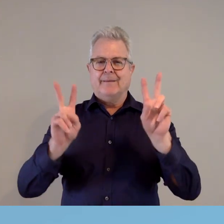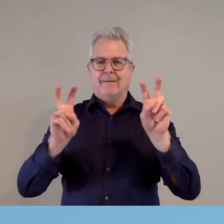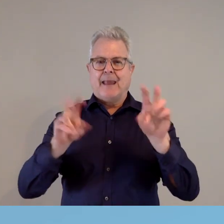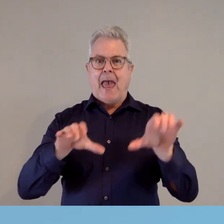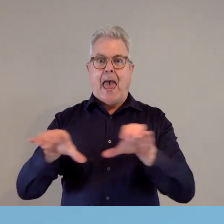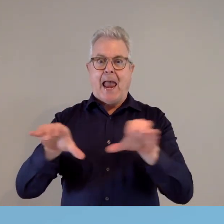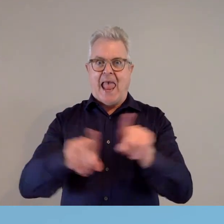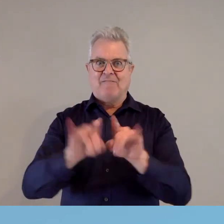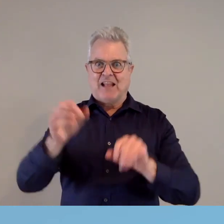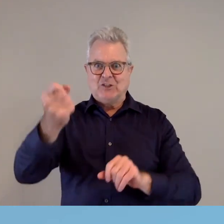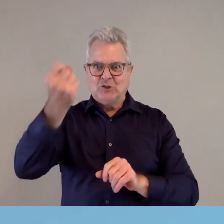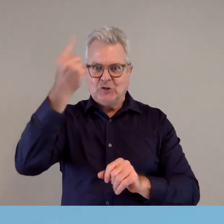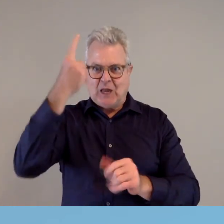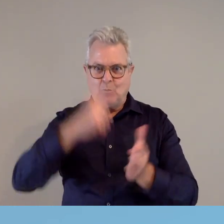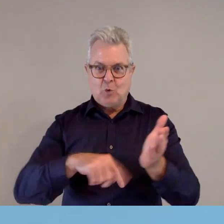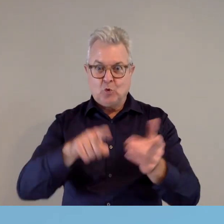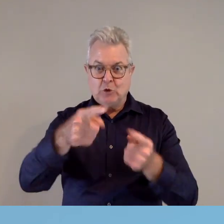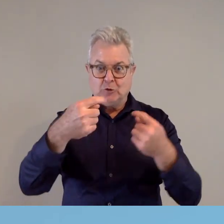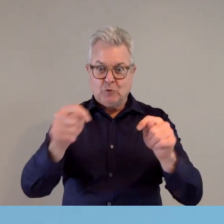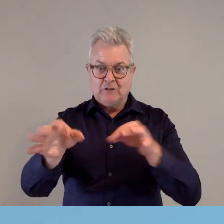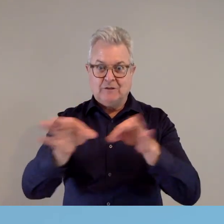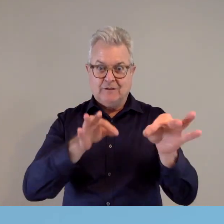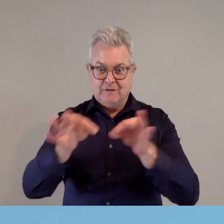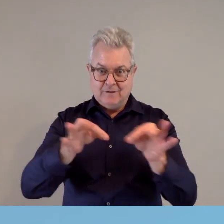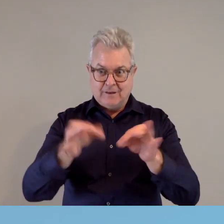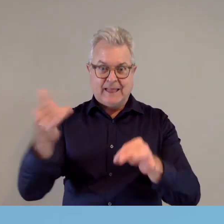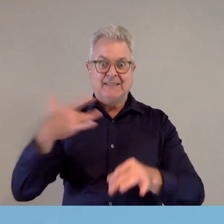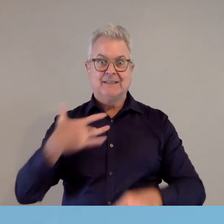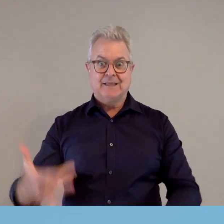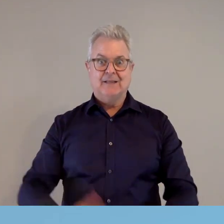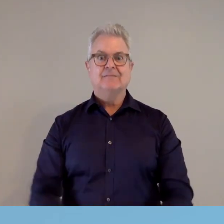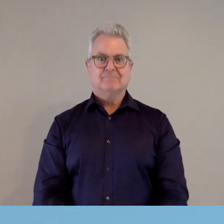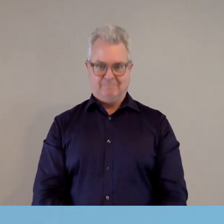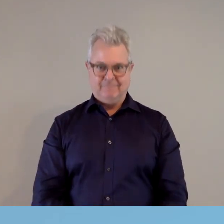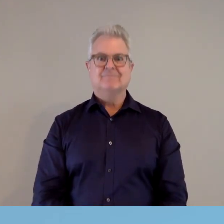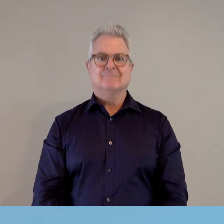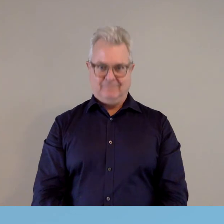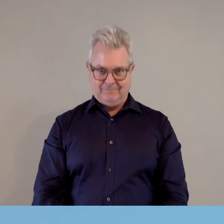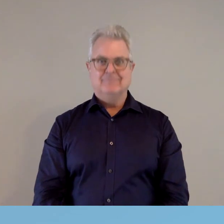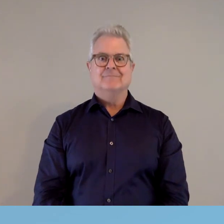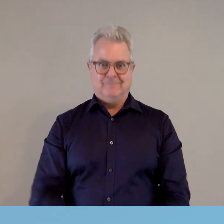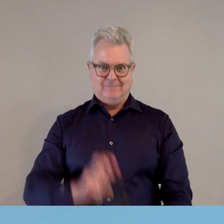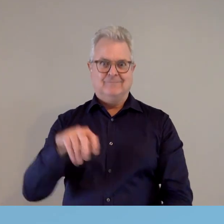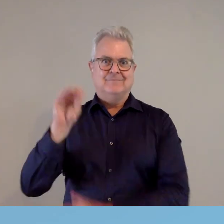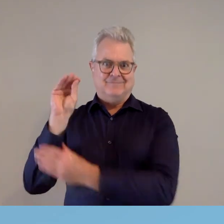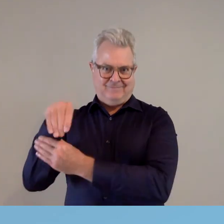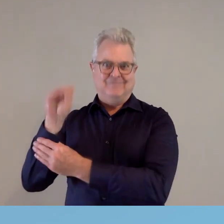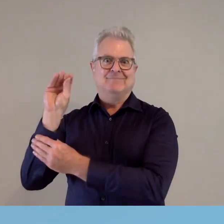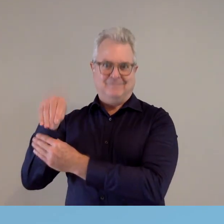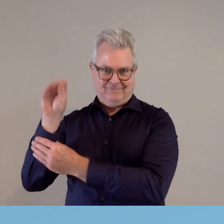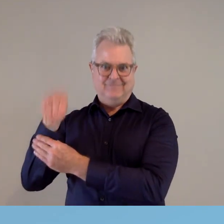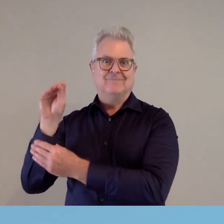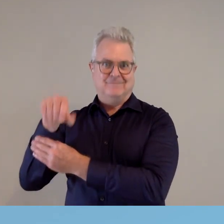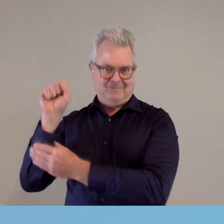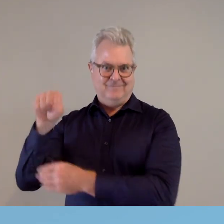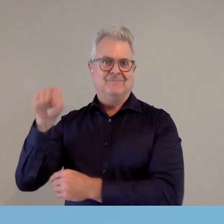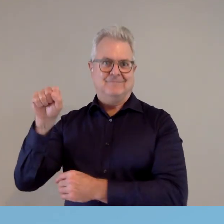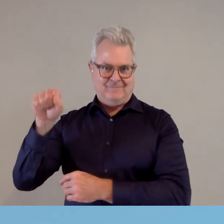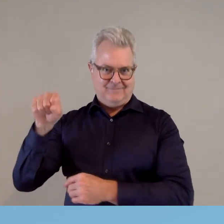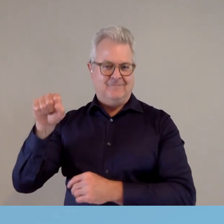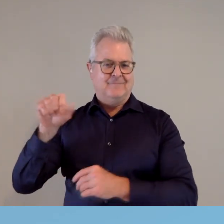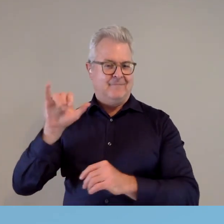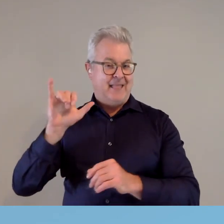Often people act if they understand when you're trying to explain the nodders, the person who just nods and